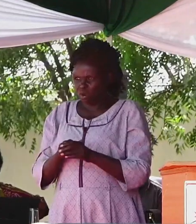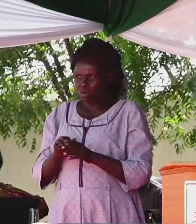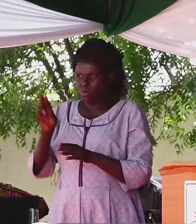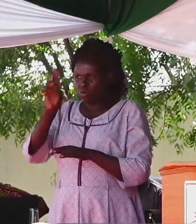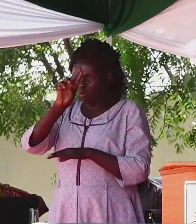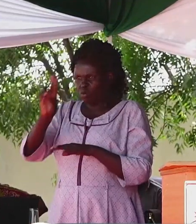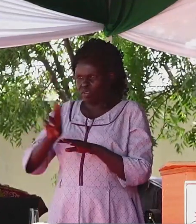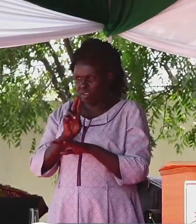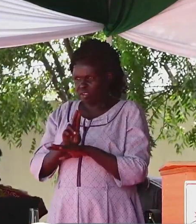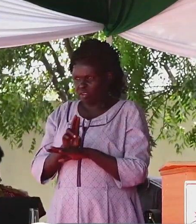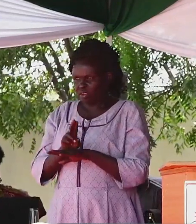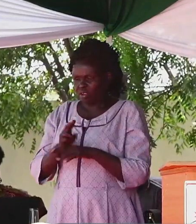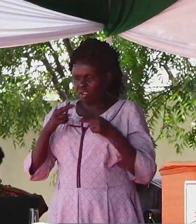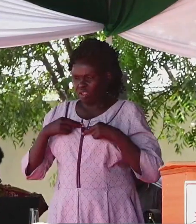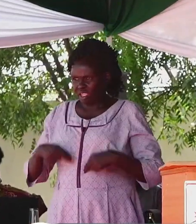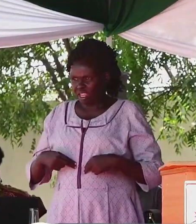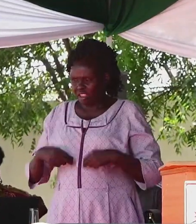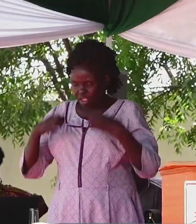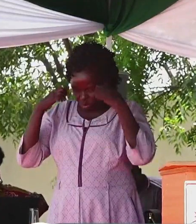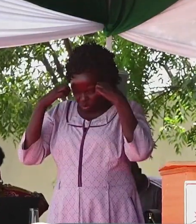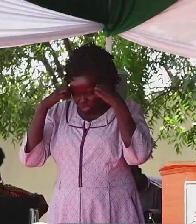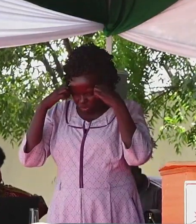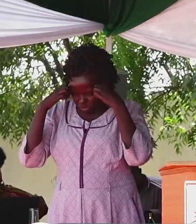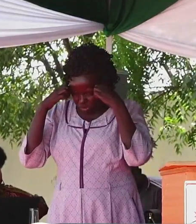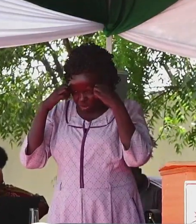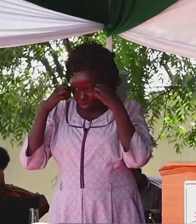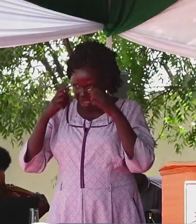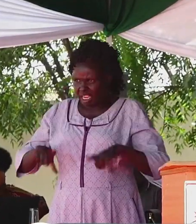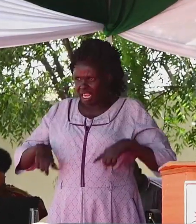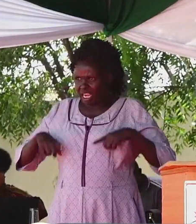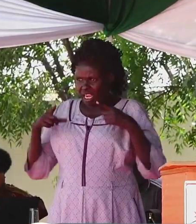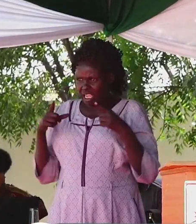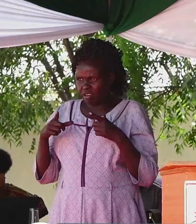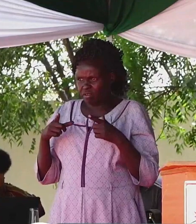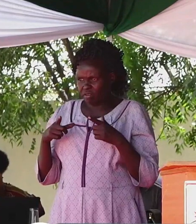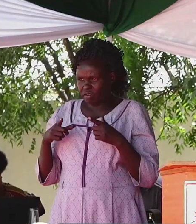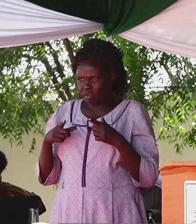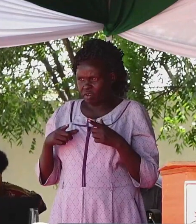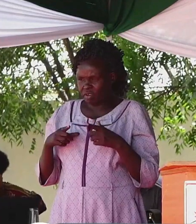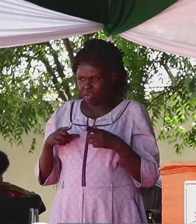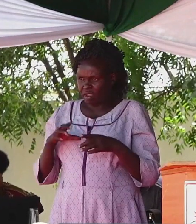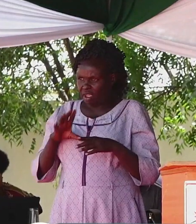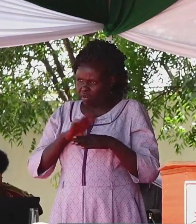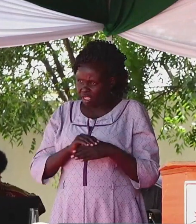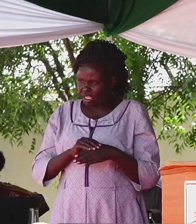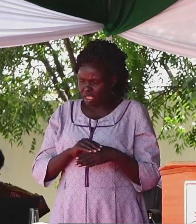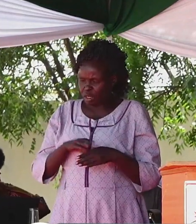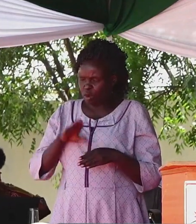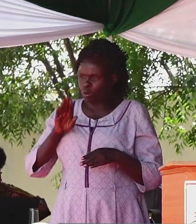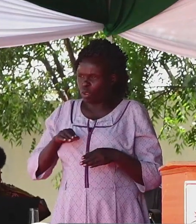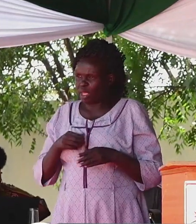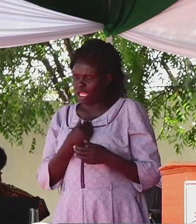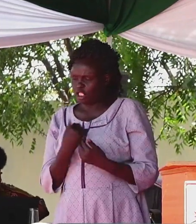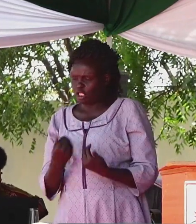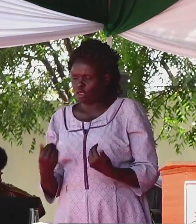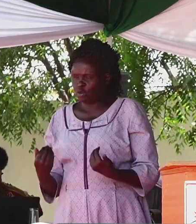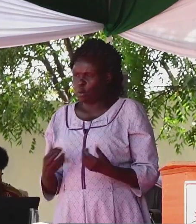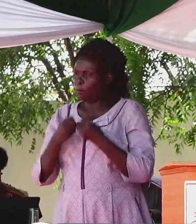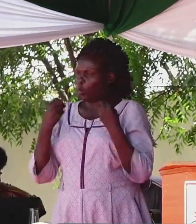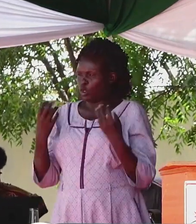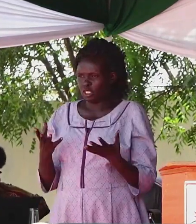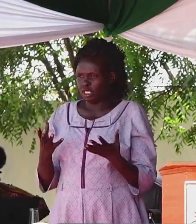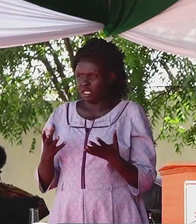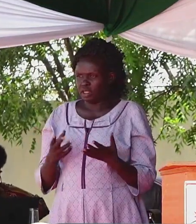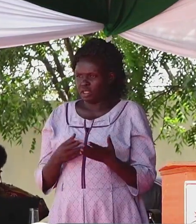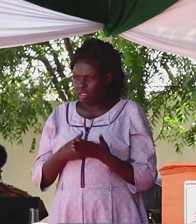in health, education, livelihoods, affecting women and children mostly.